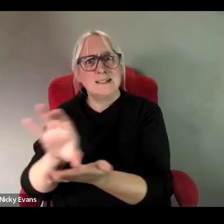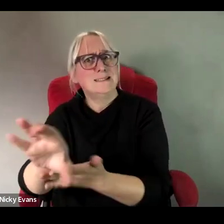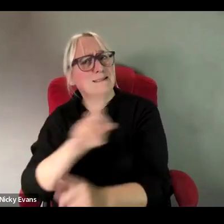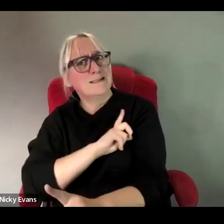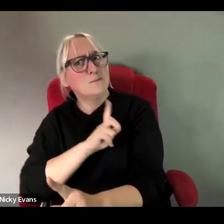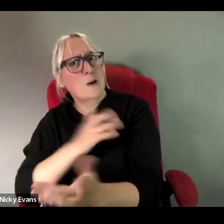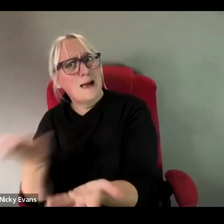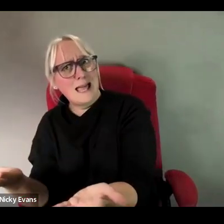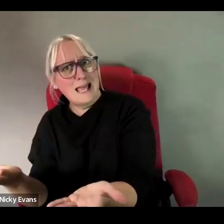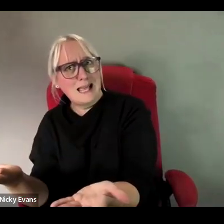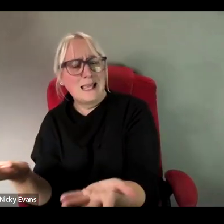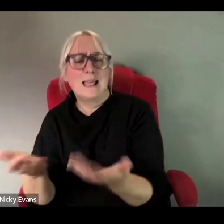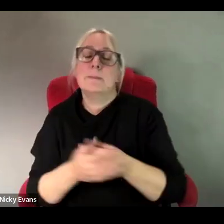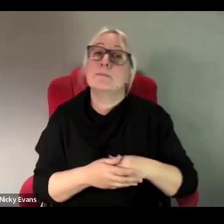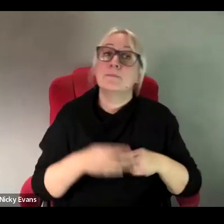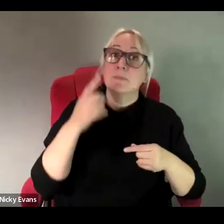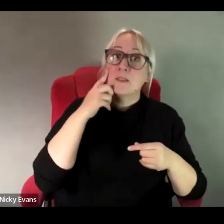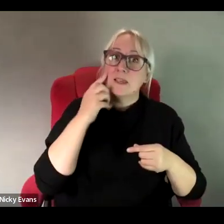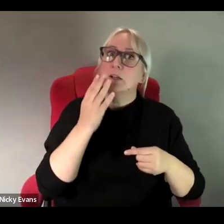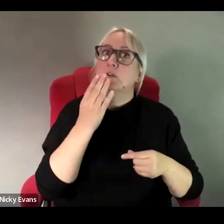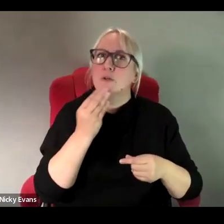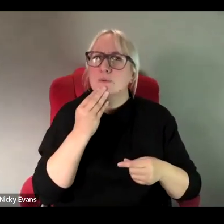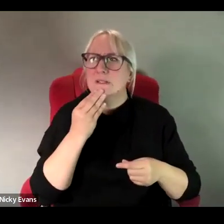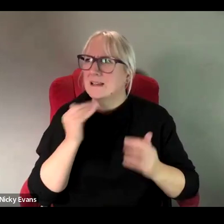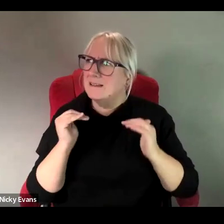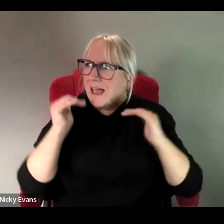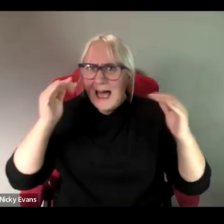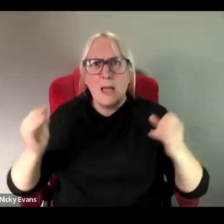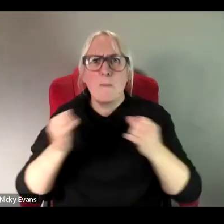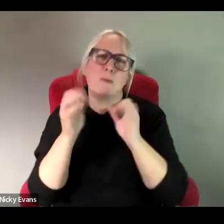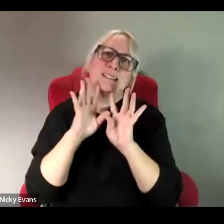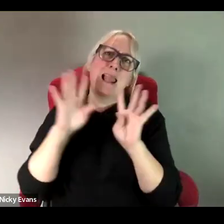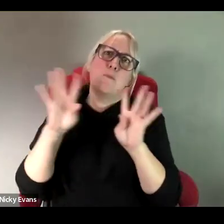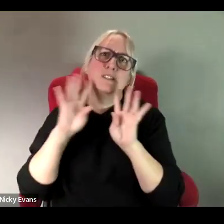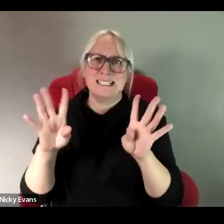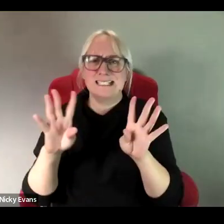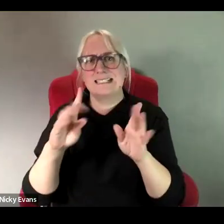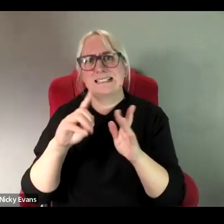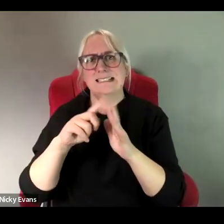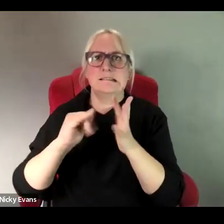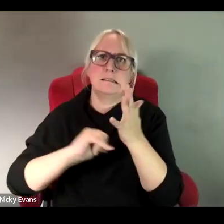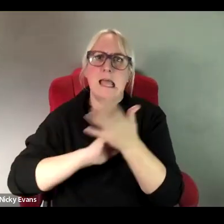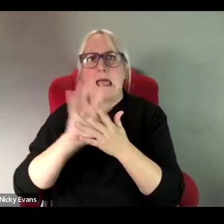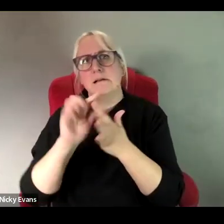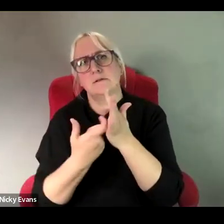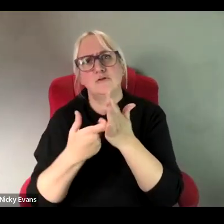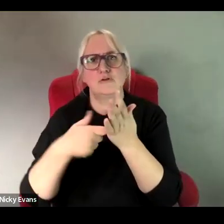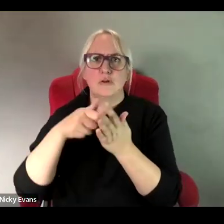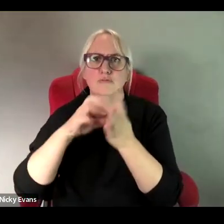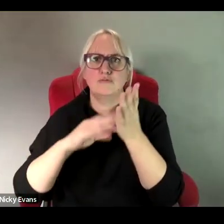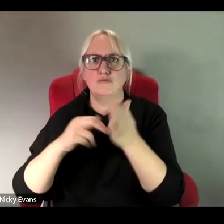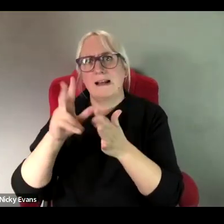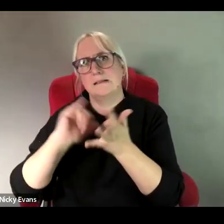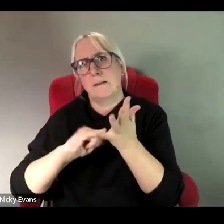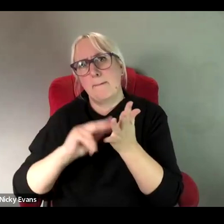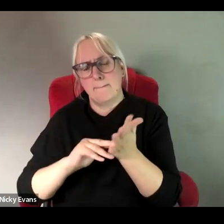nicely. Also using high-powered, well-known celebs or supposedly well-known celebs such as Esther Rantzen as a way of leveraging the public,